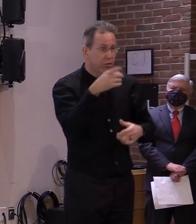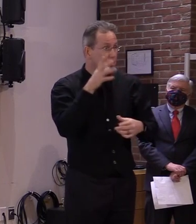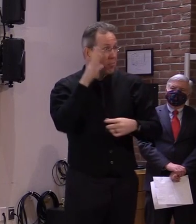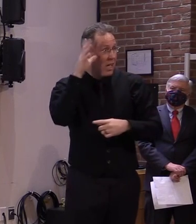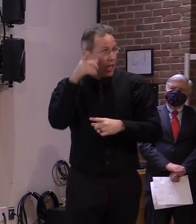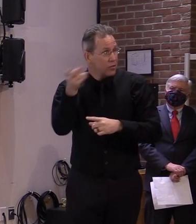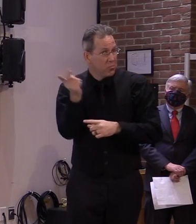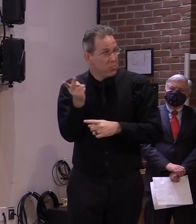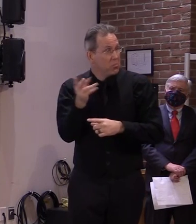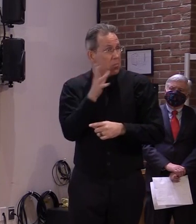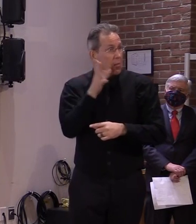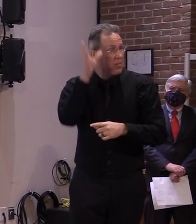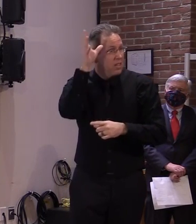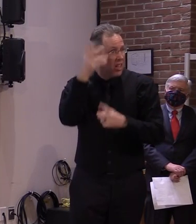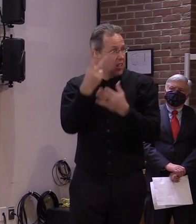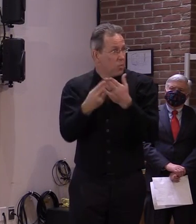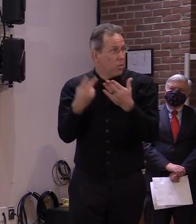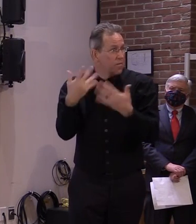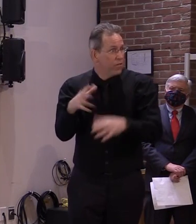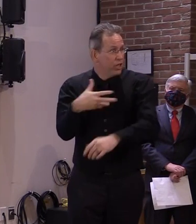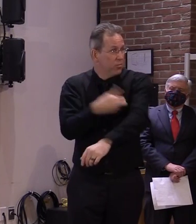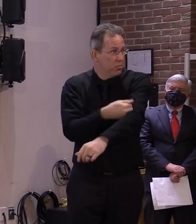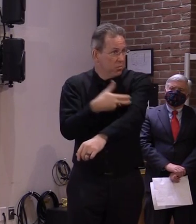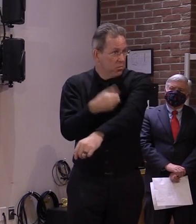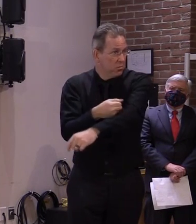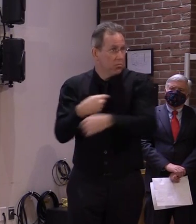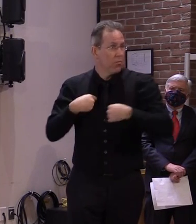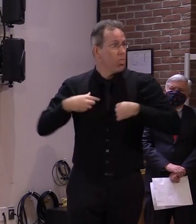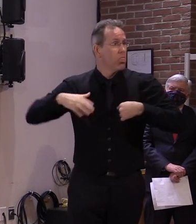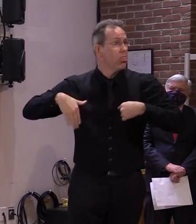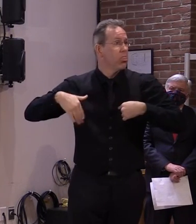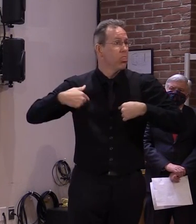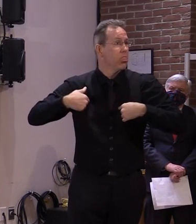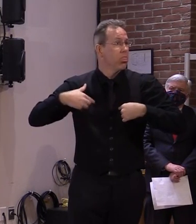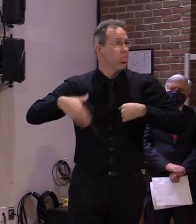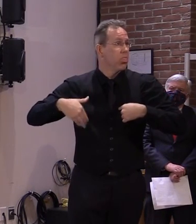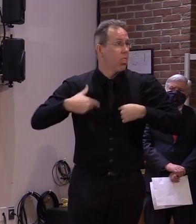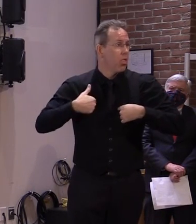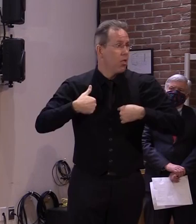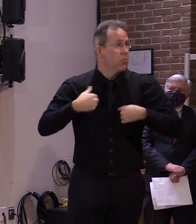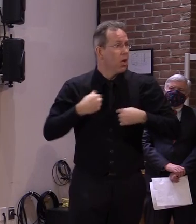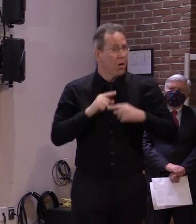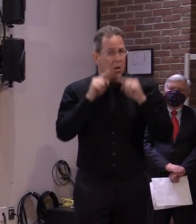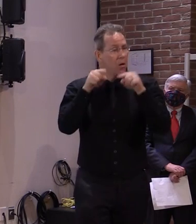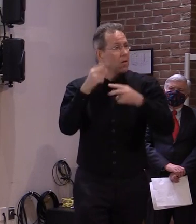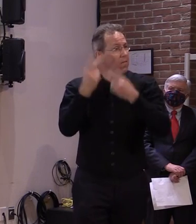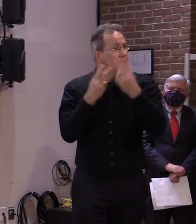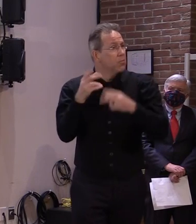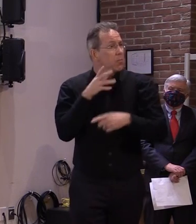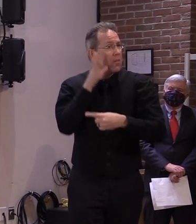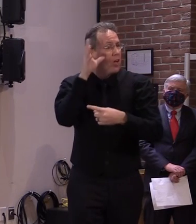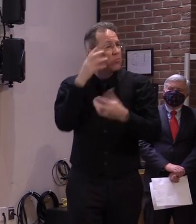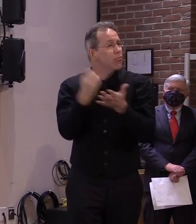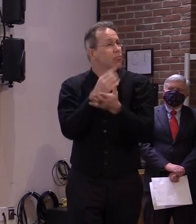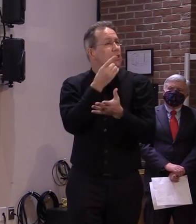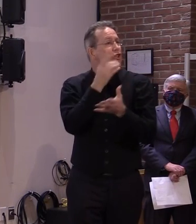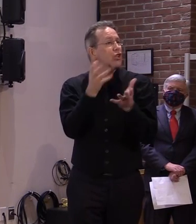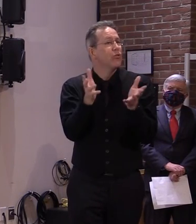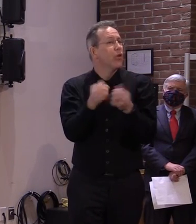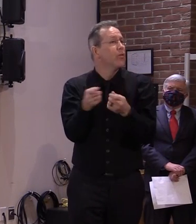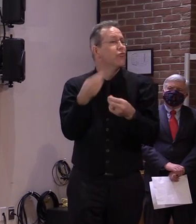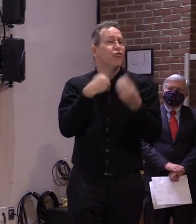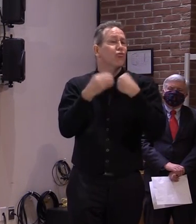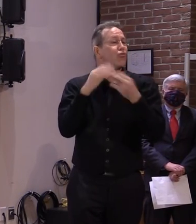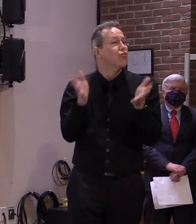or vice versa. Or if you're a nurse who was vaccinated in phase 1A, you can visit a friend, even if